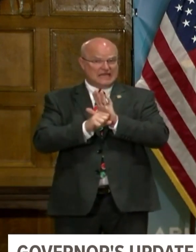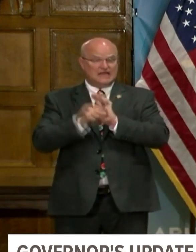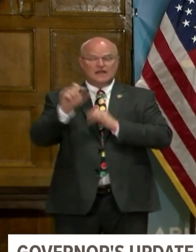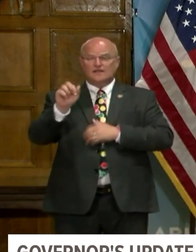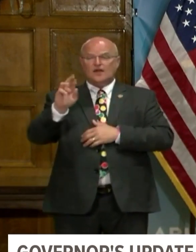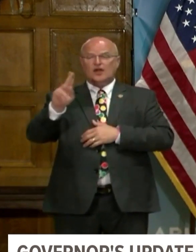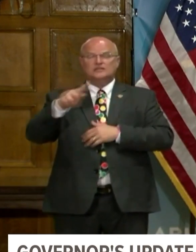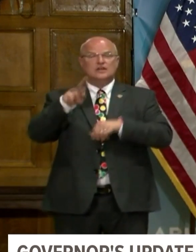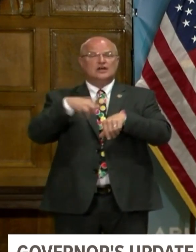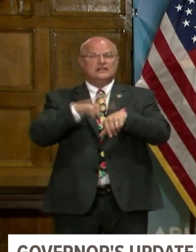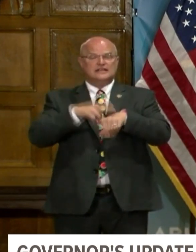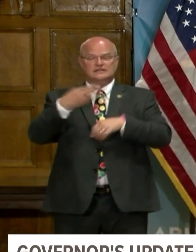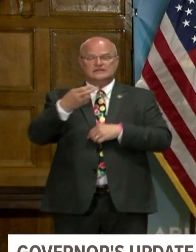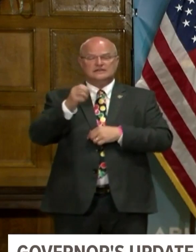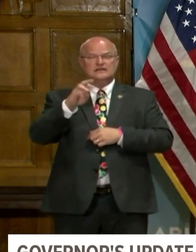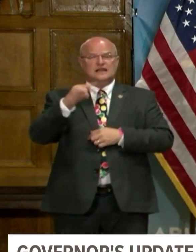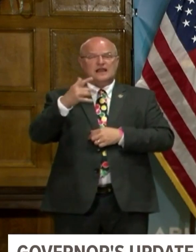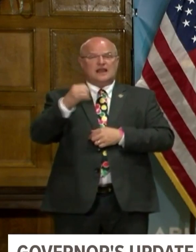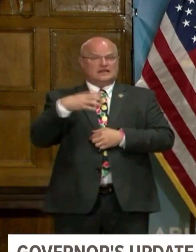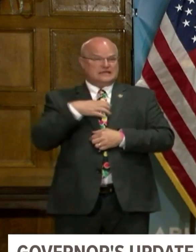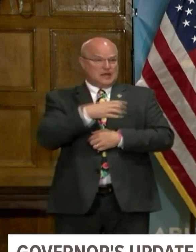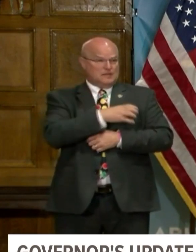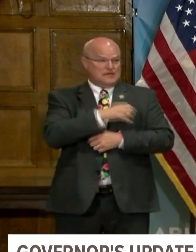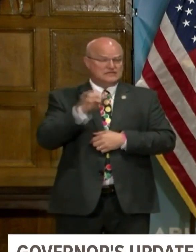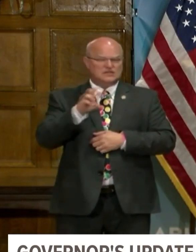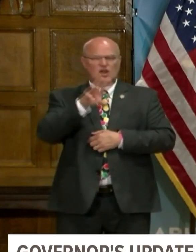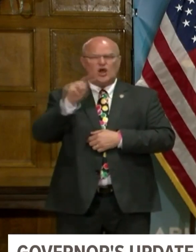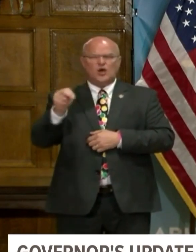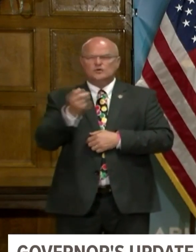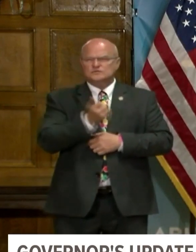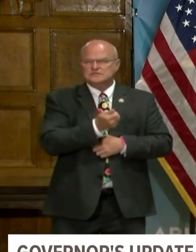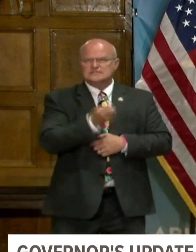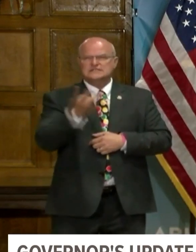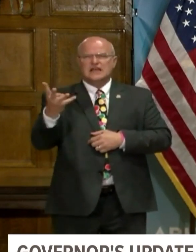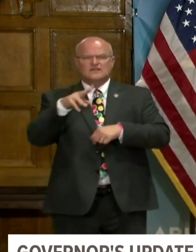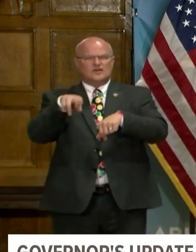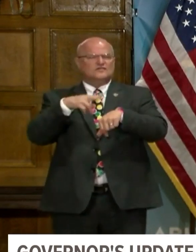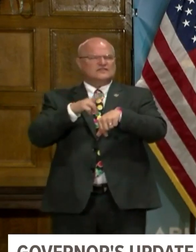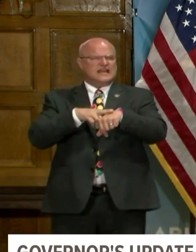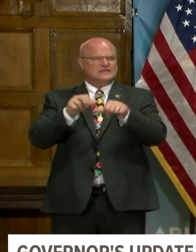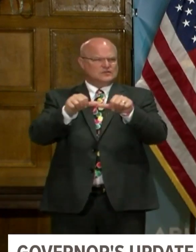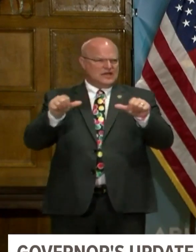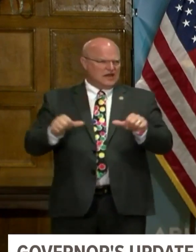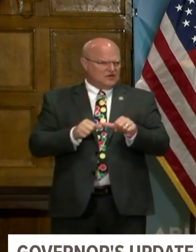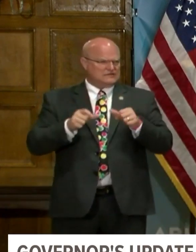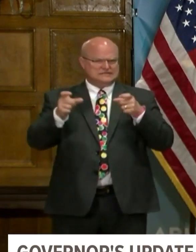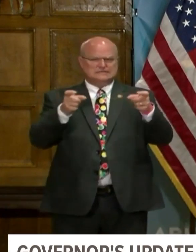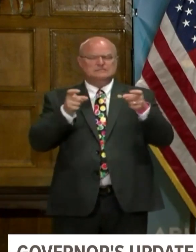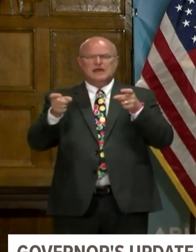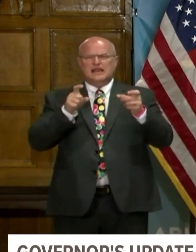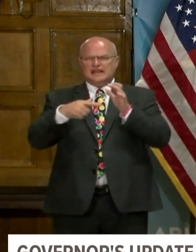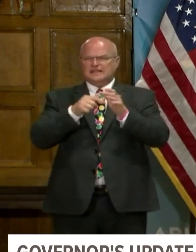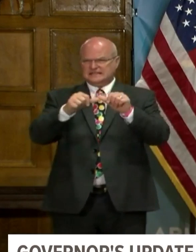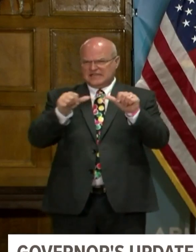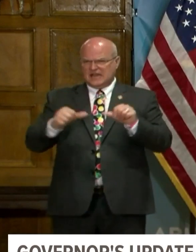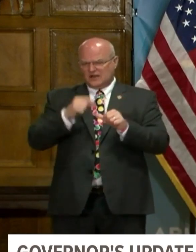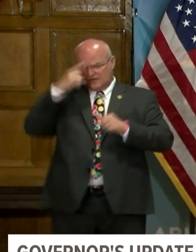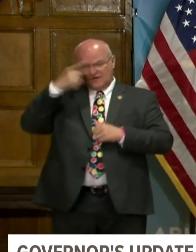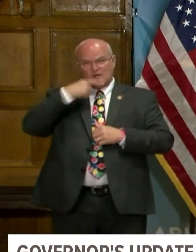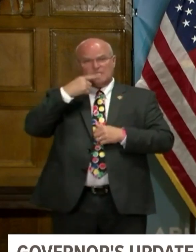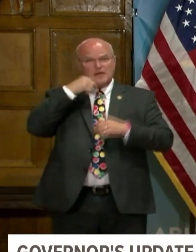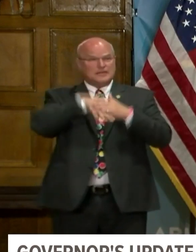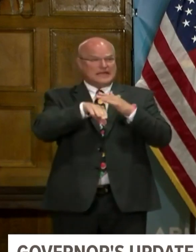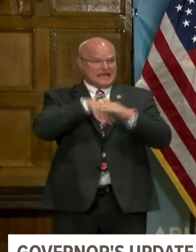The Arkansas Natural Heritage Commission owns a number of natural areas and manages these areas for